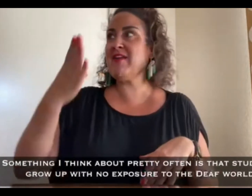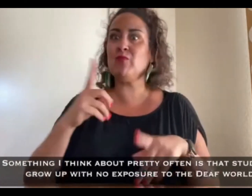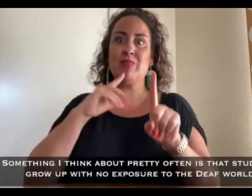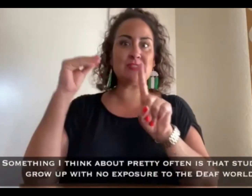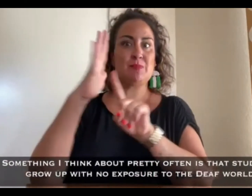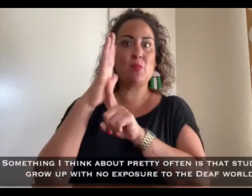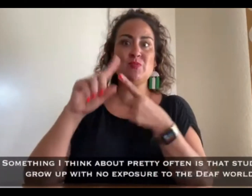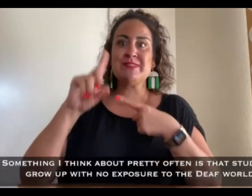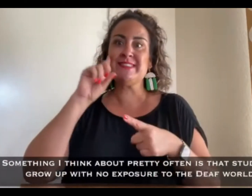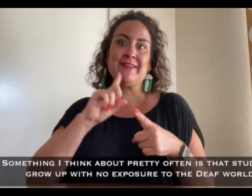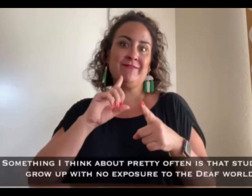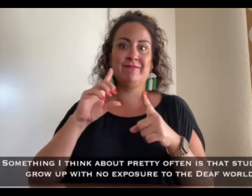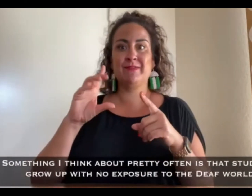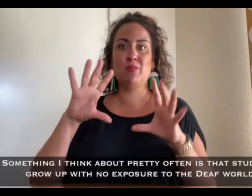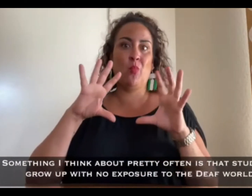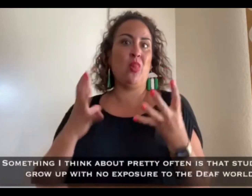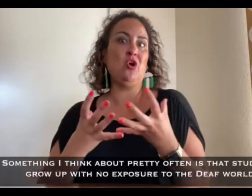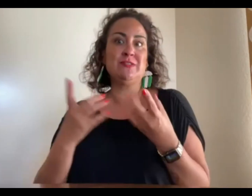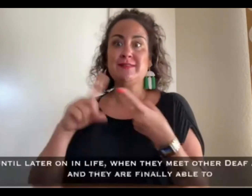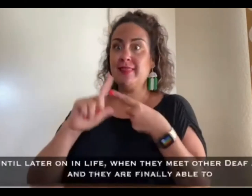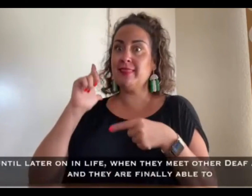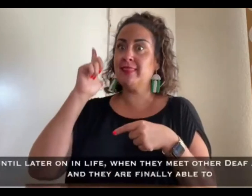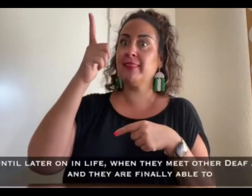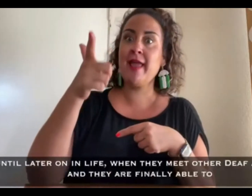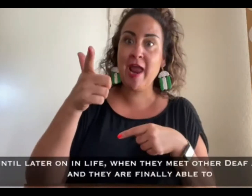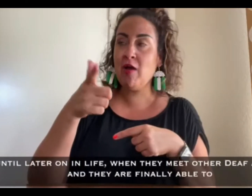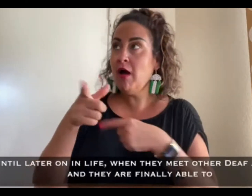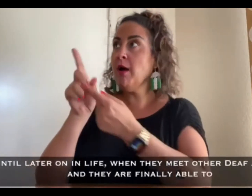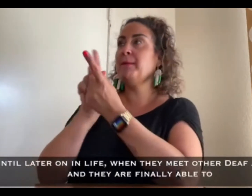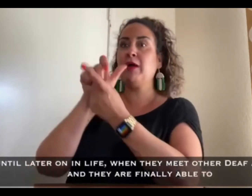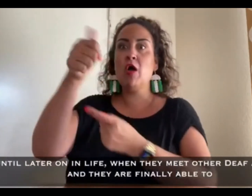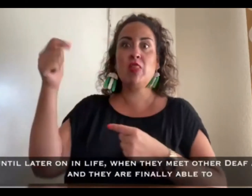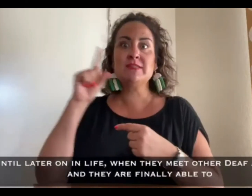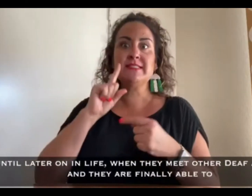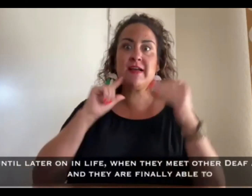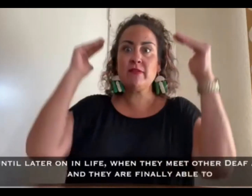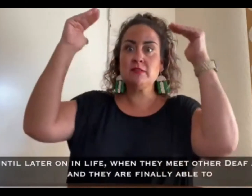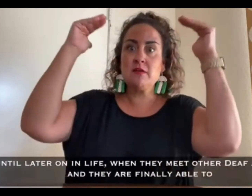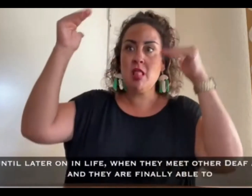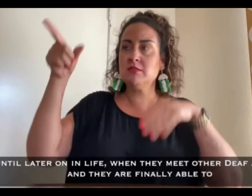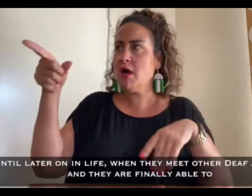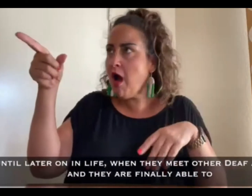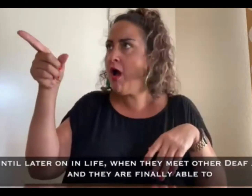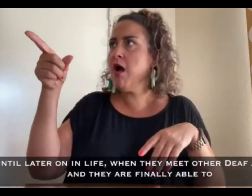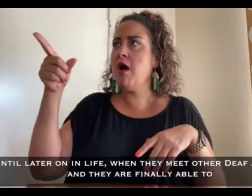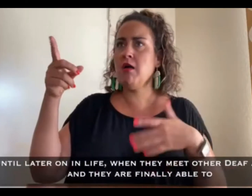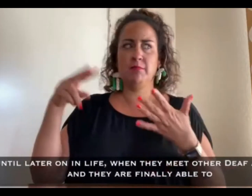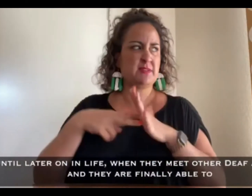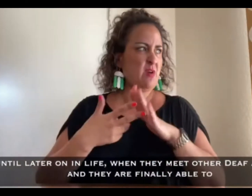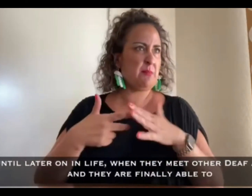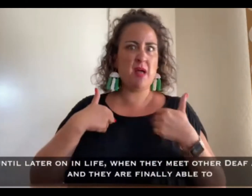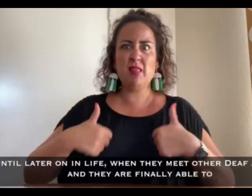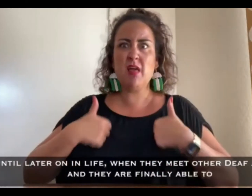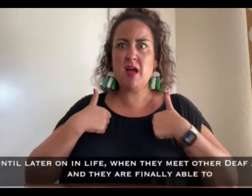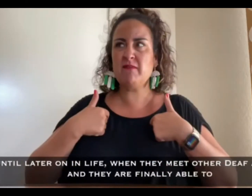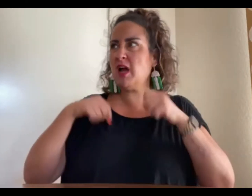deaf adults and they're able to make those connections and feel represented. And really, that's wonderful, right?